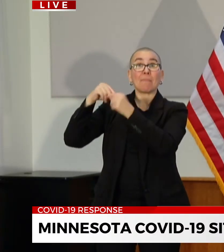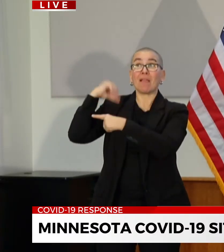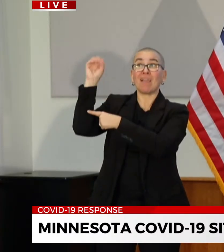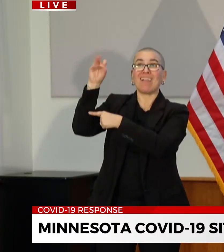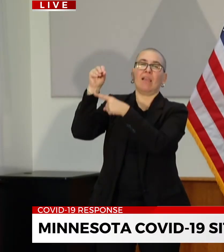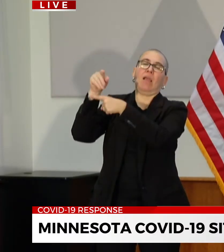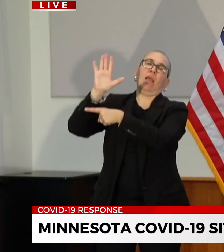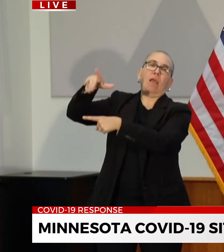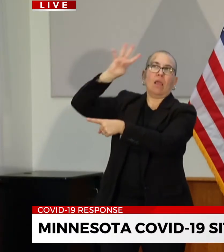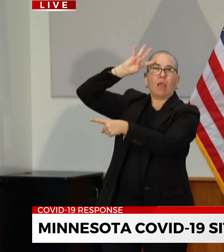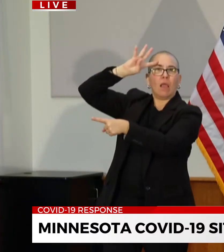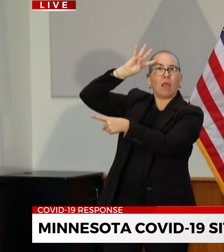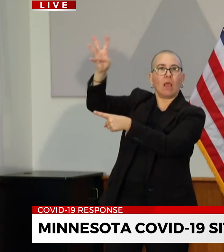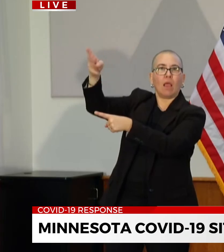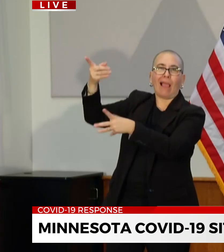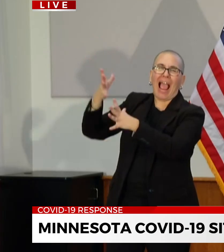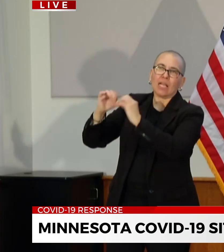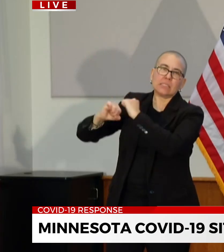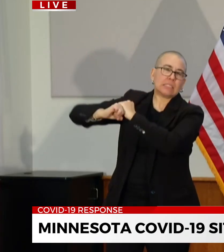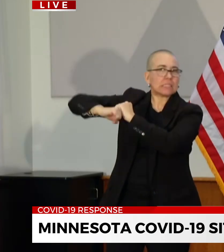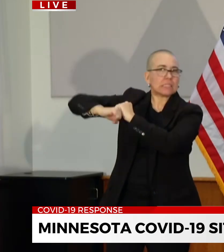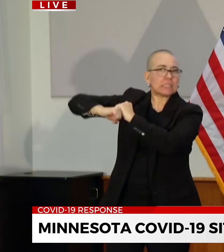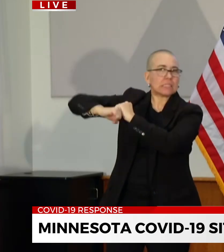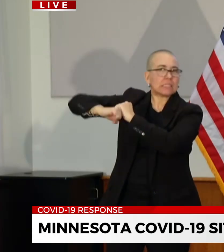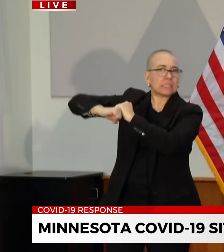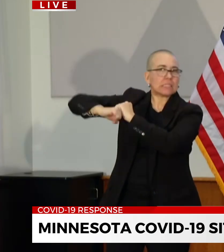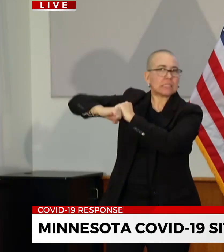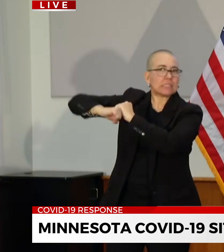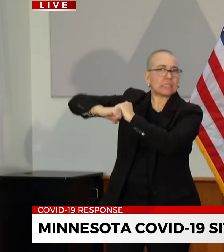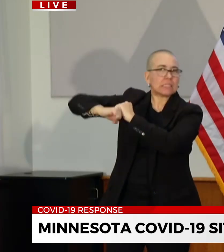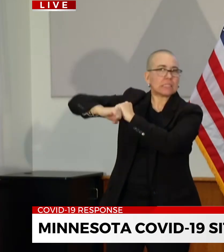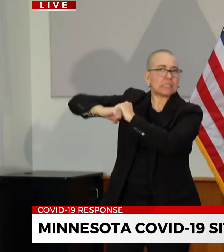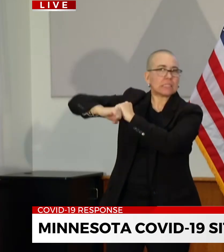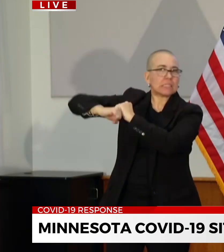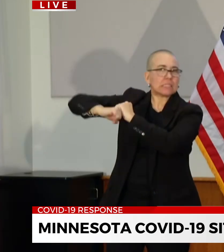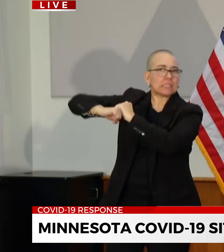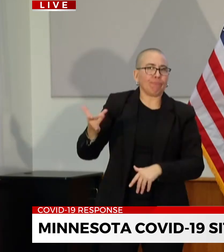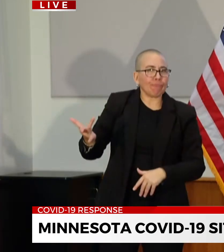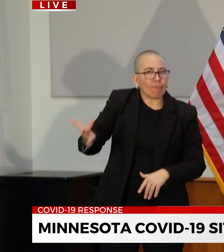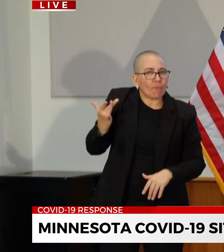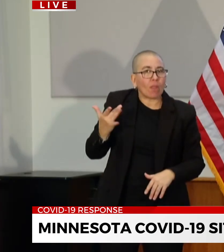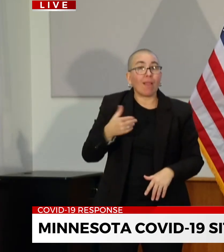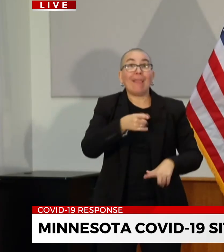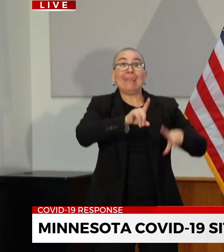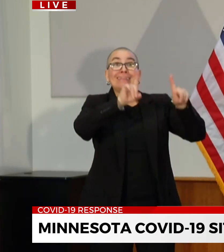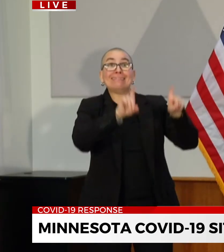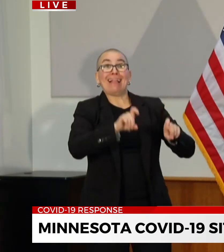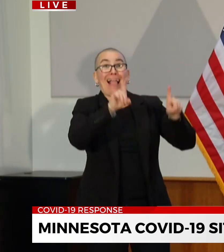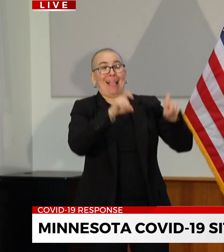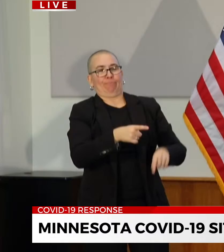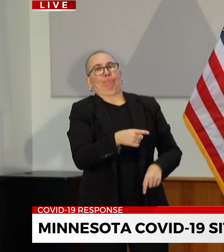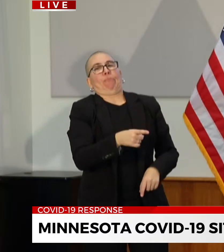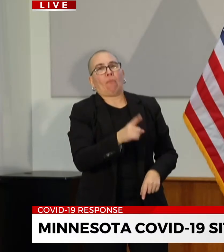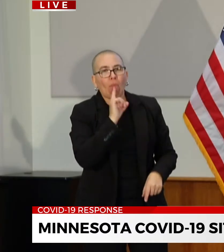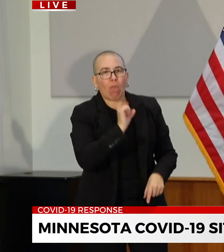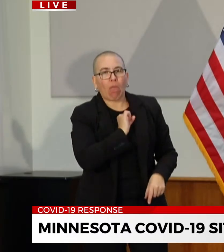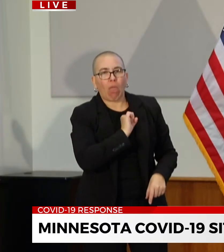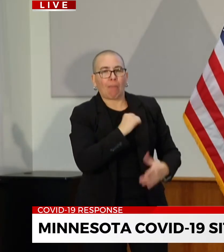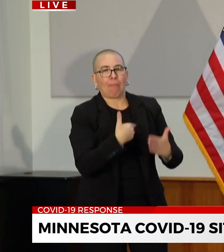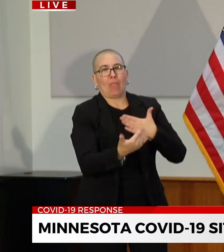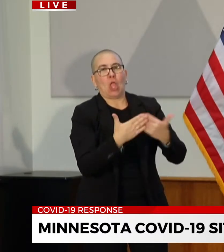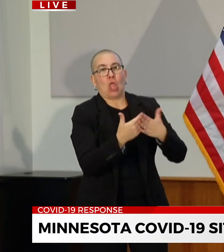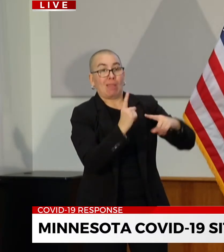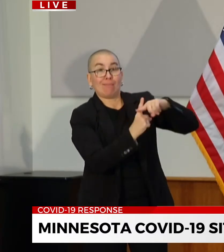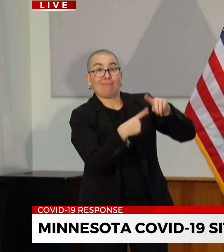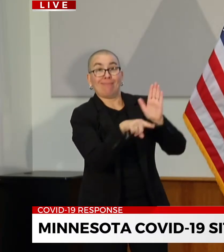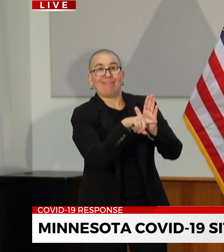test numbers are hugely inflated because we're going out to do testing, and it doesn't matter what the real result is. We are going to report all the